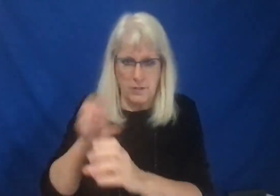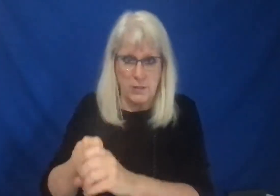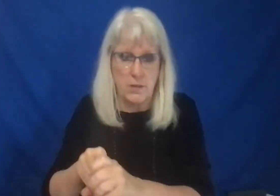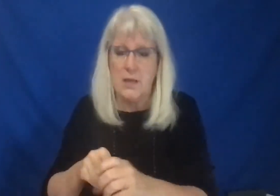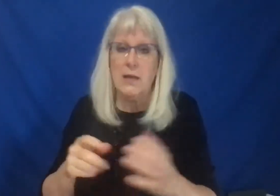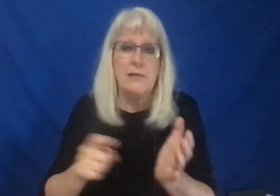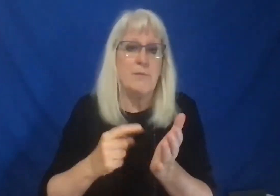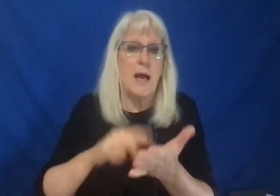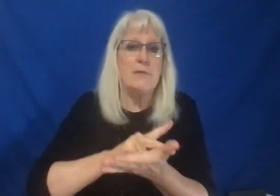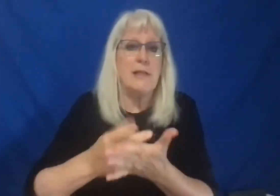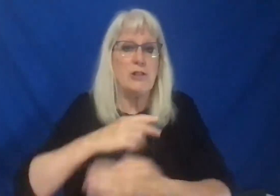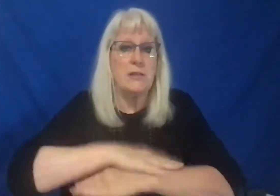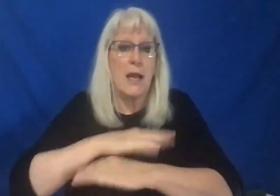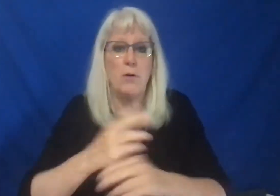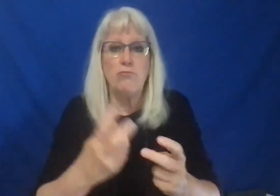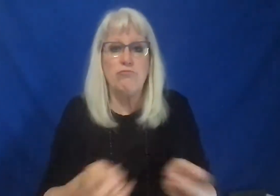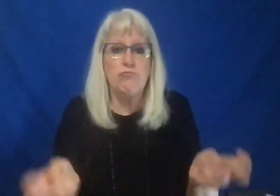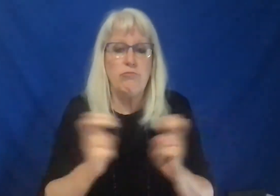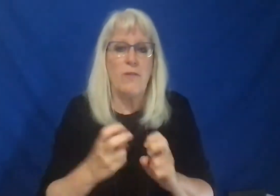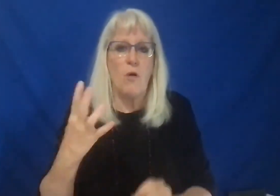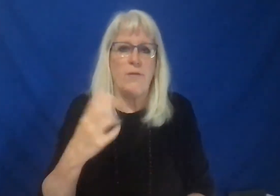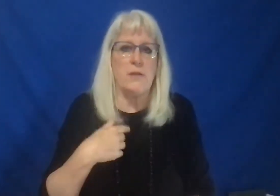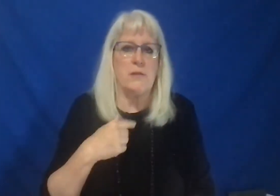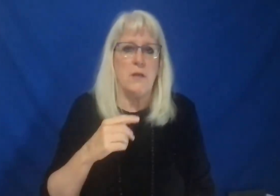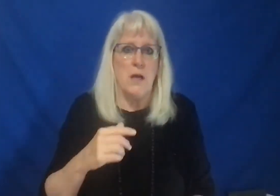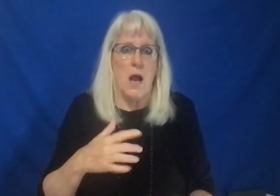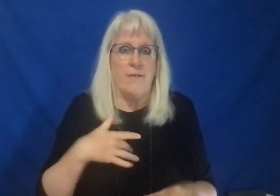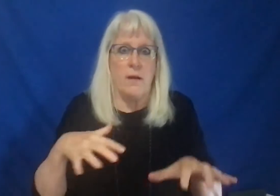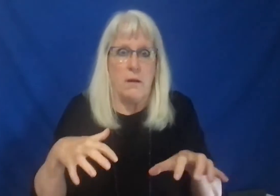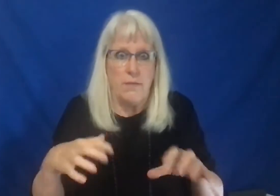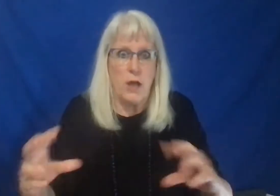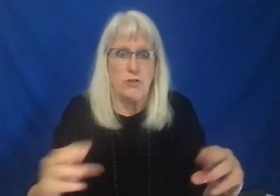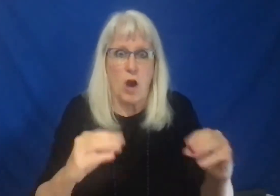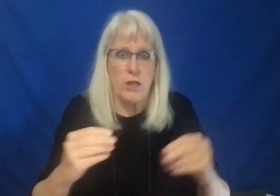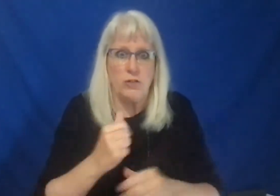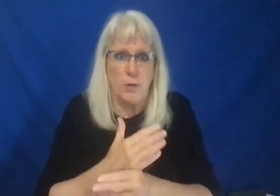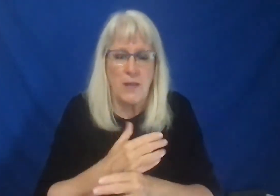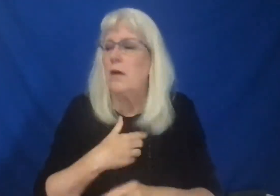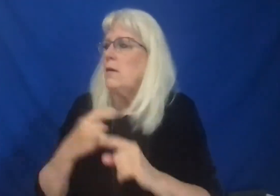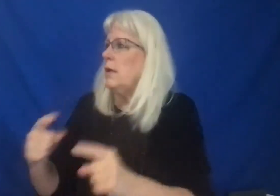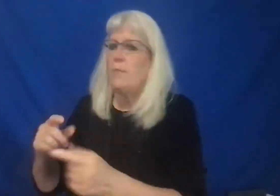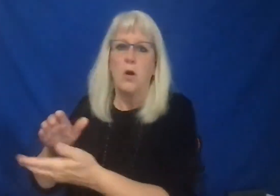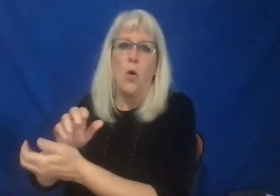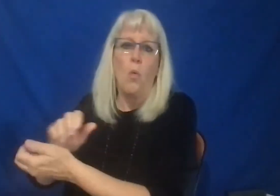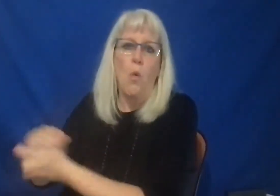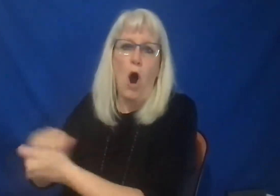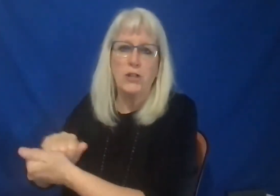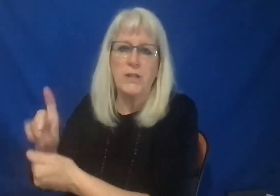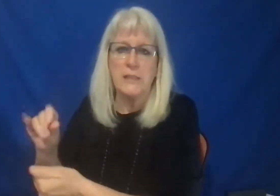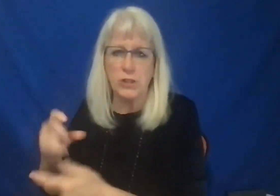sharing a meal, the 4 of us, and I have to say, get up and do the dishes. Get up and cook something, get up and go play with a child. And I want to